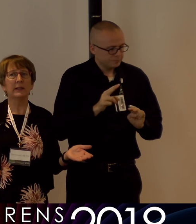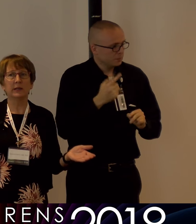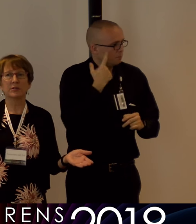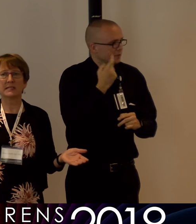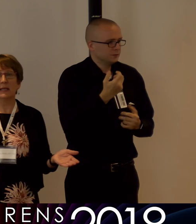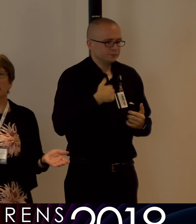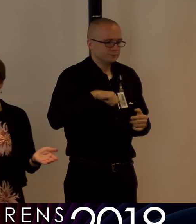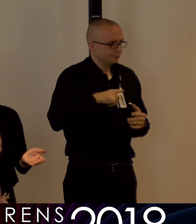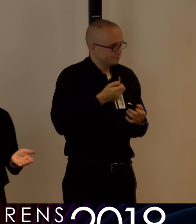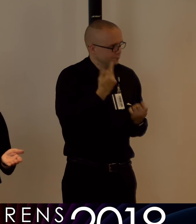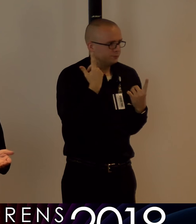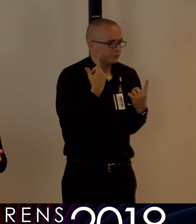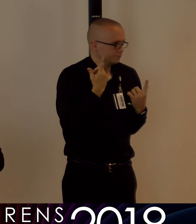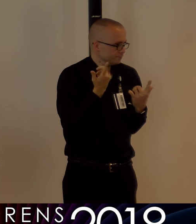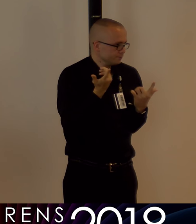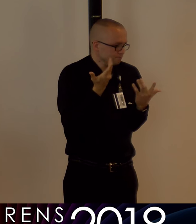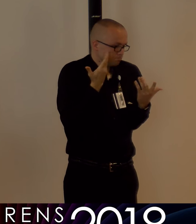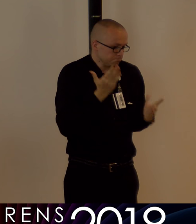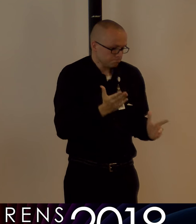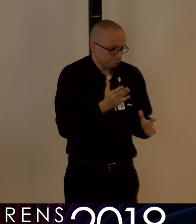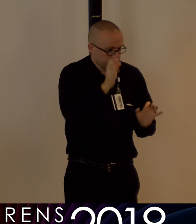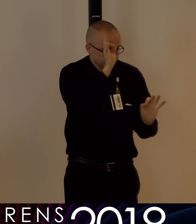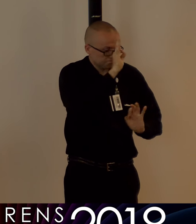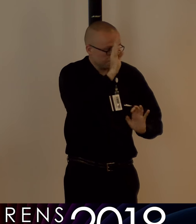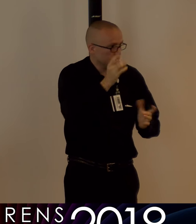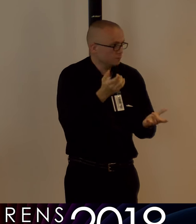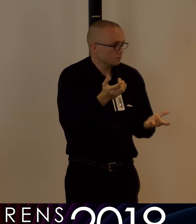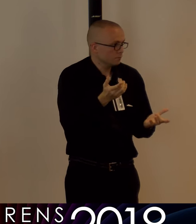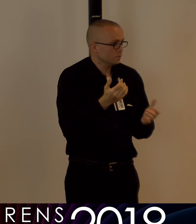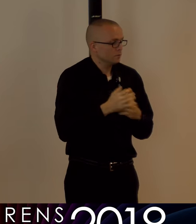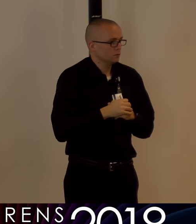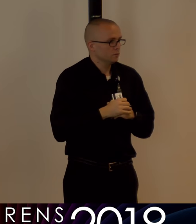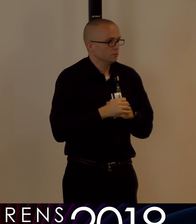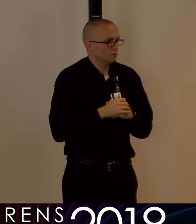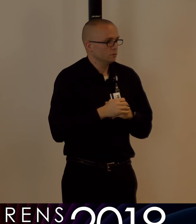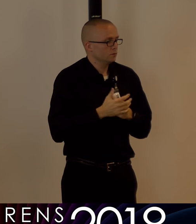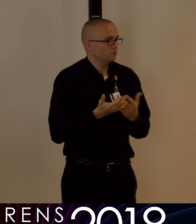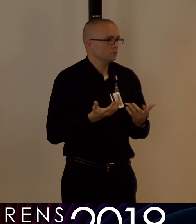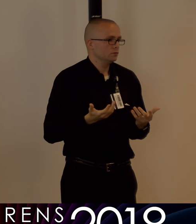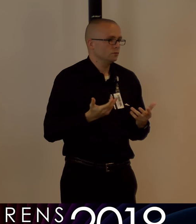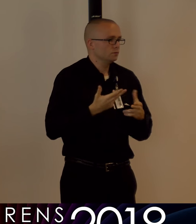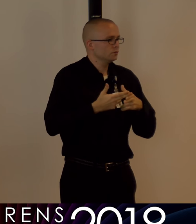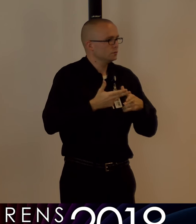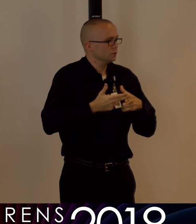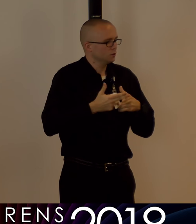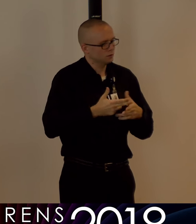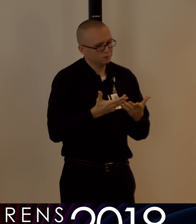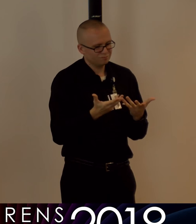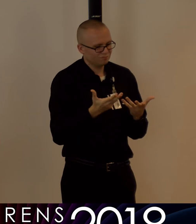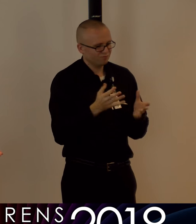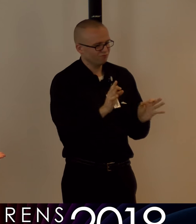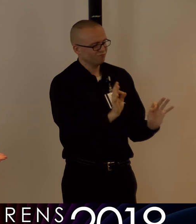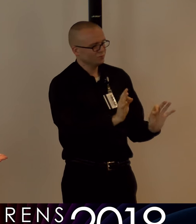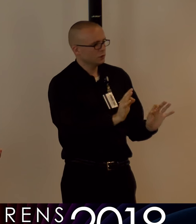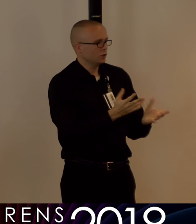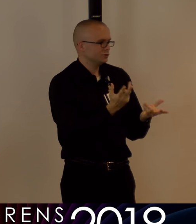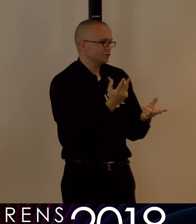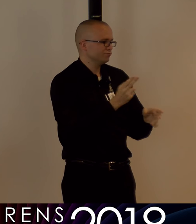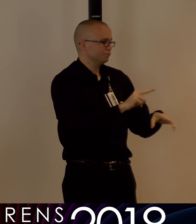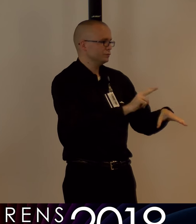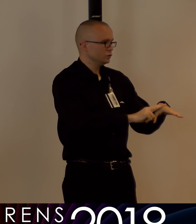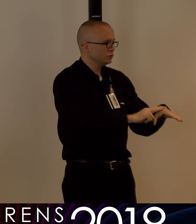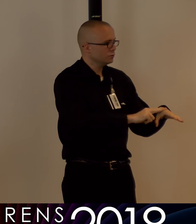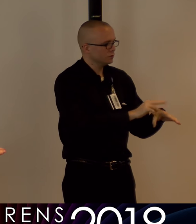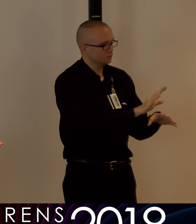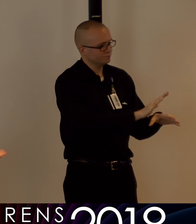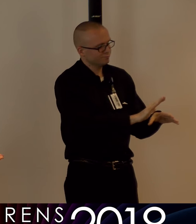don't really understand it yet. It's full of what are called junk DNA or regulatory